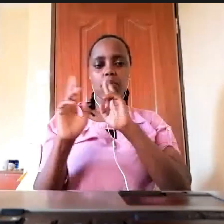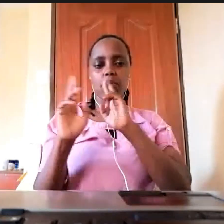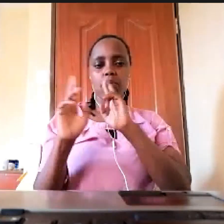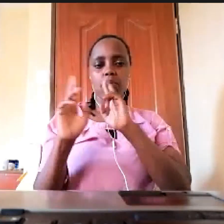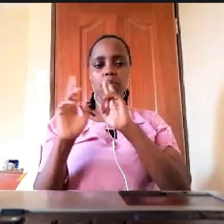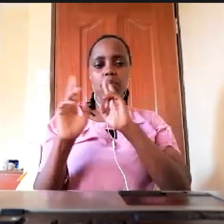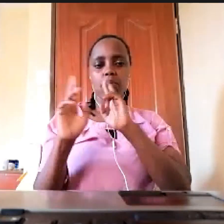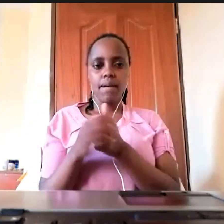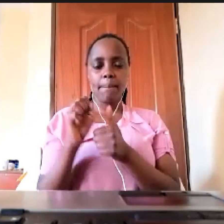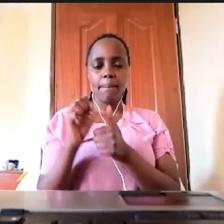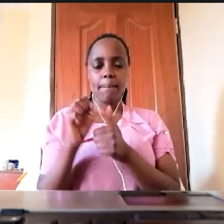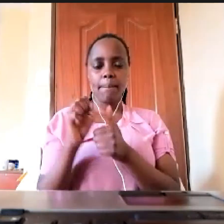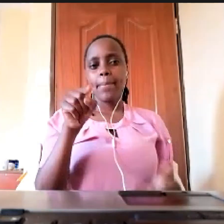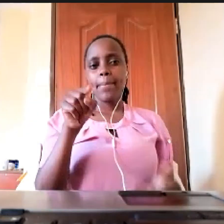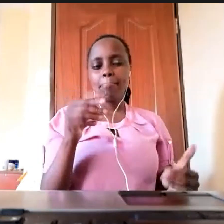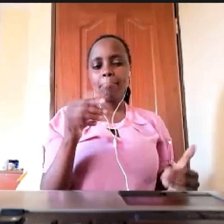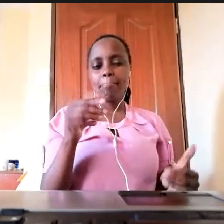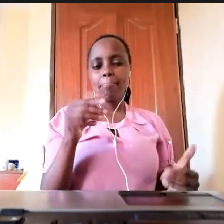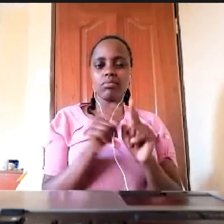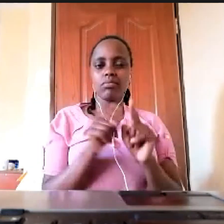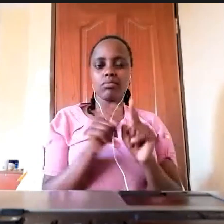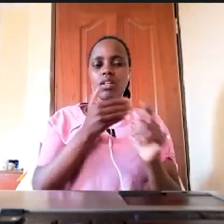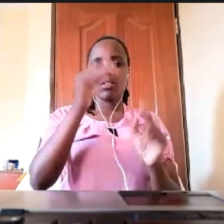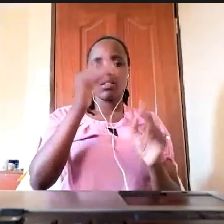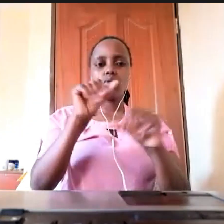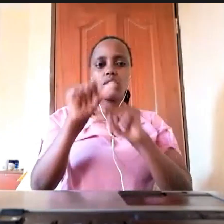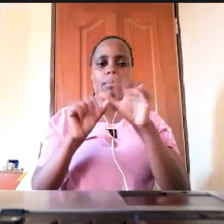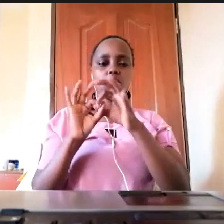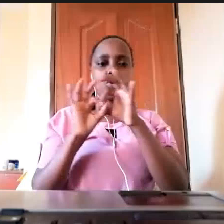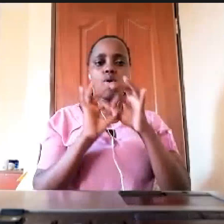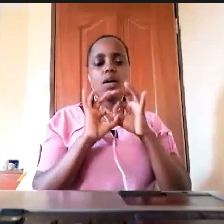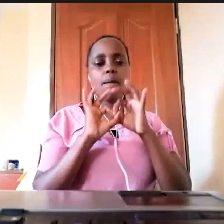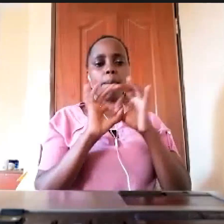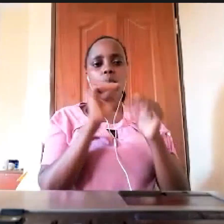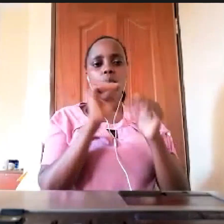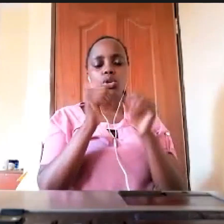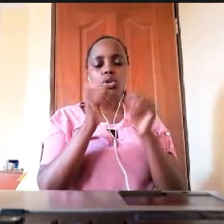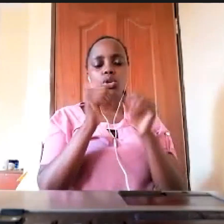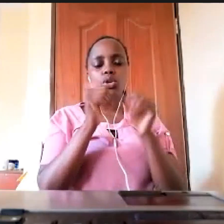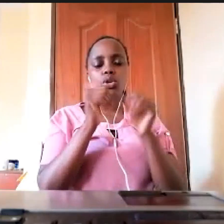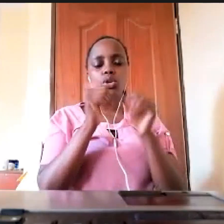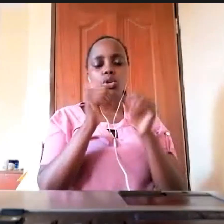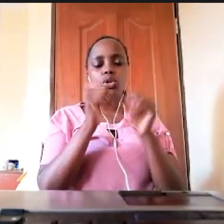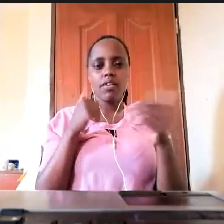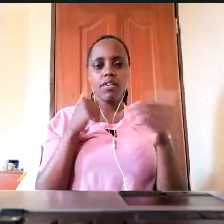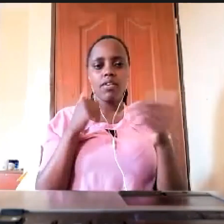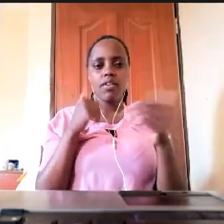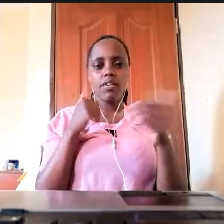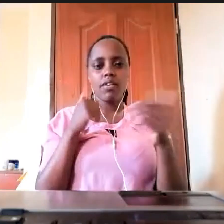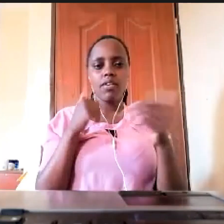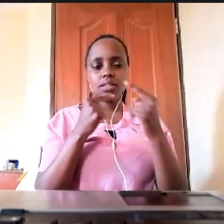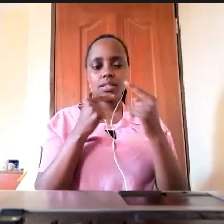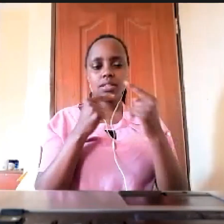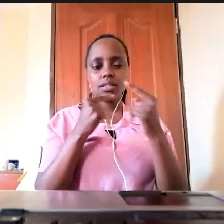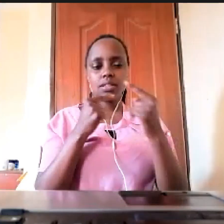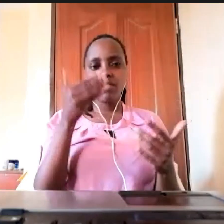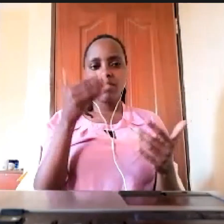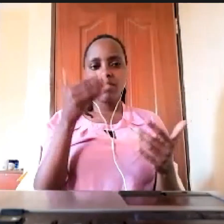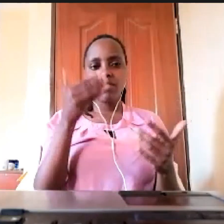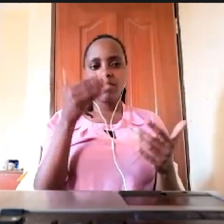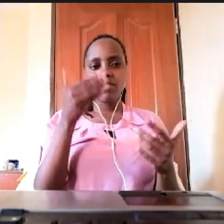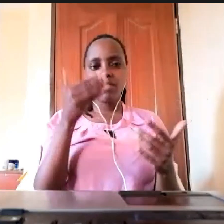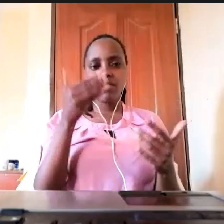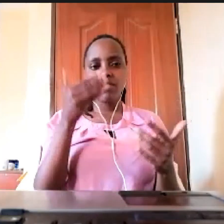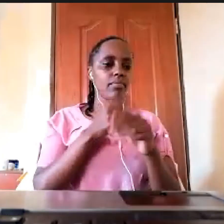the complementary reports. So this somehow also responds to the issue of collaboration that was flagged during the discussion. So